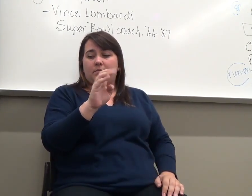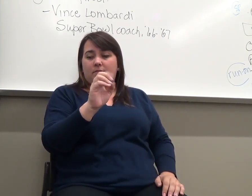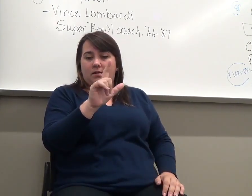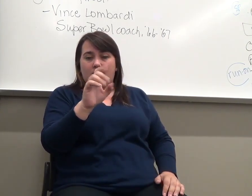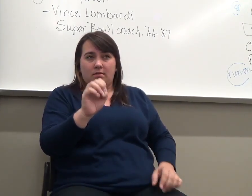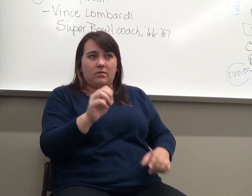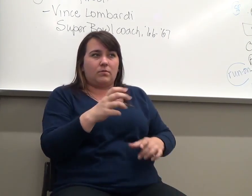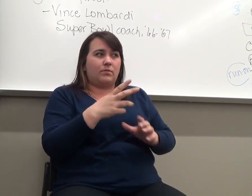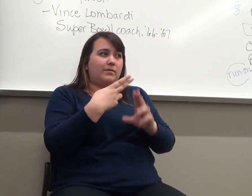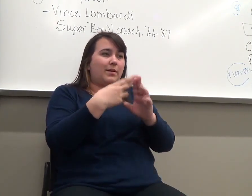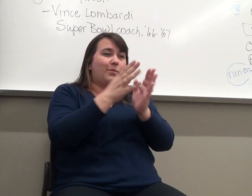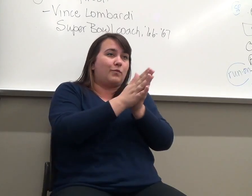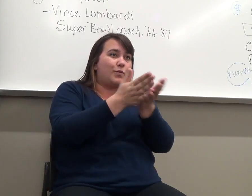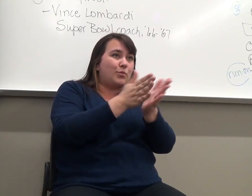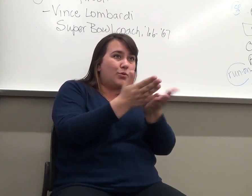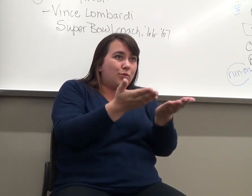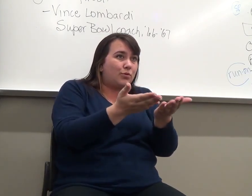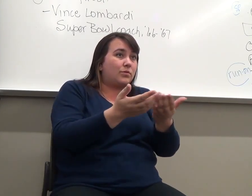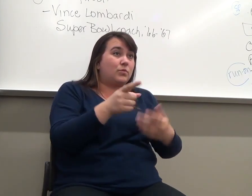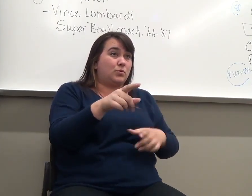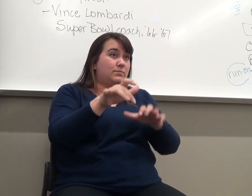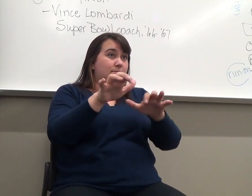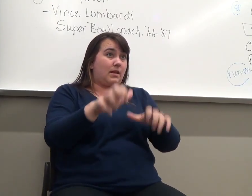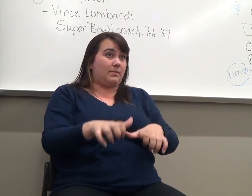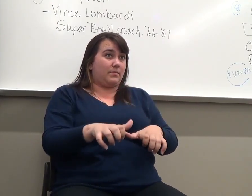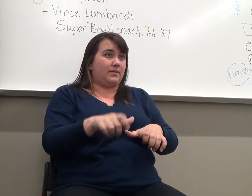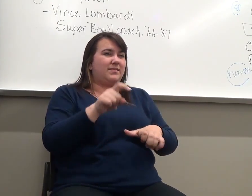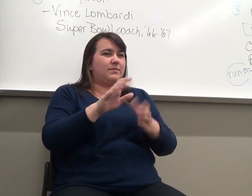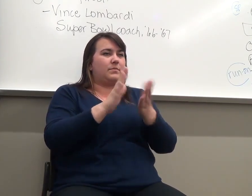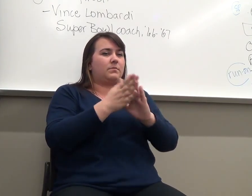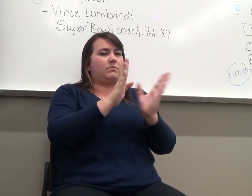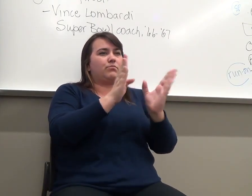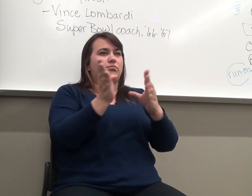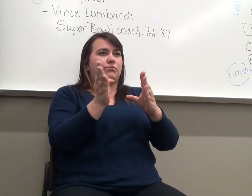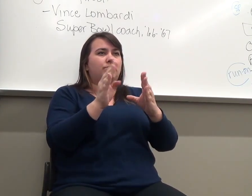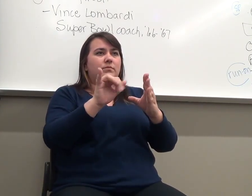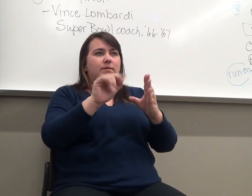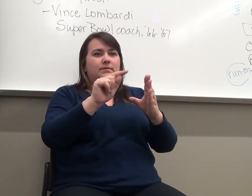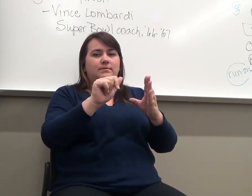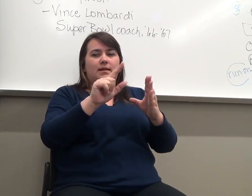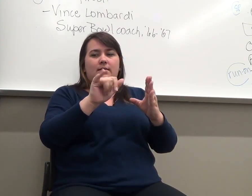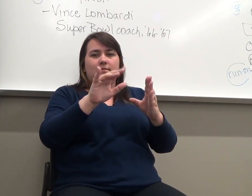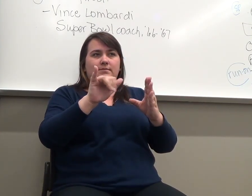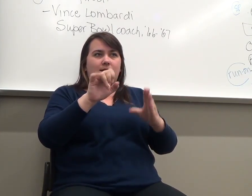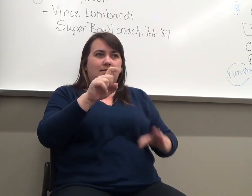and calm from the outside, but then an event happens in there that